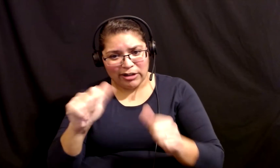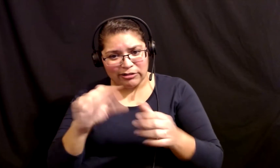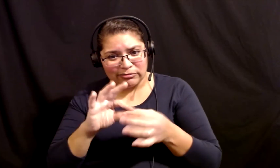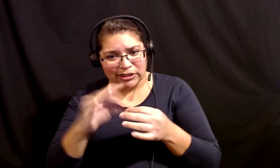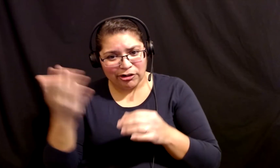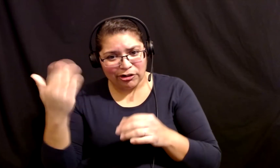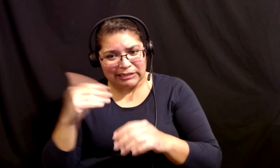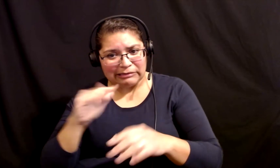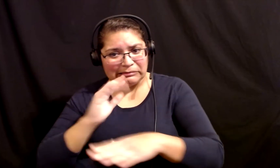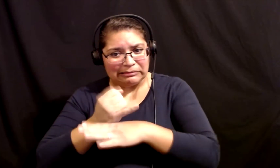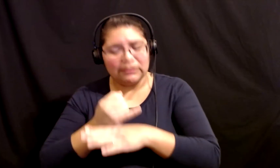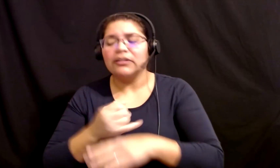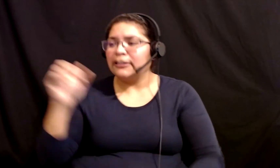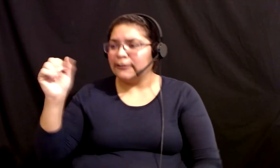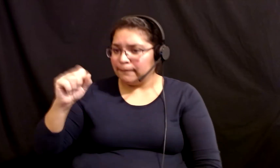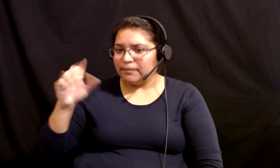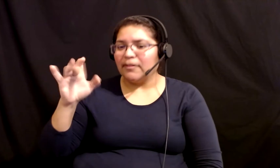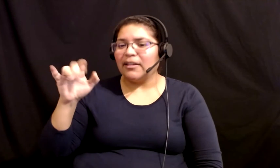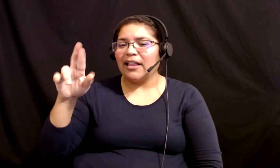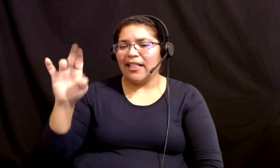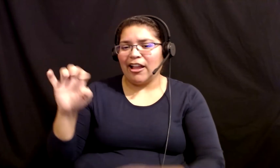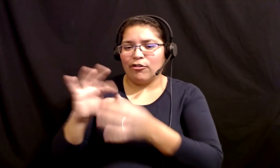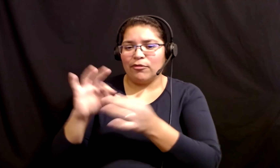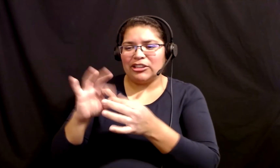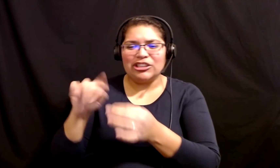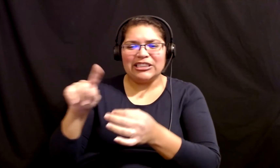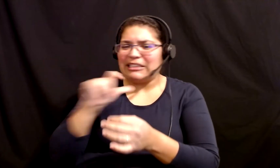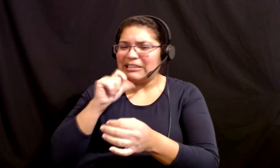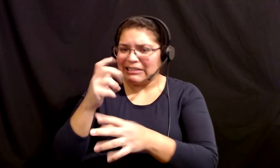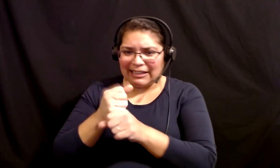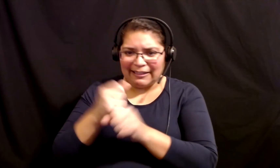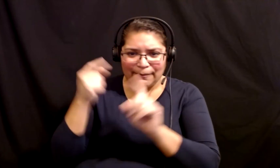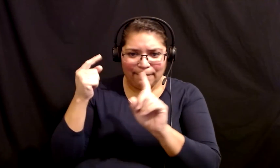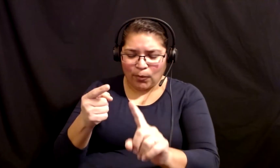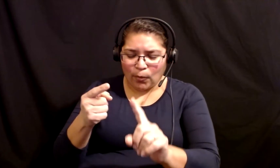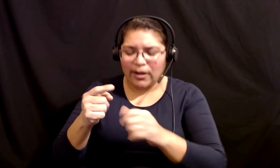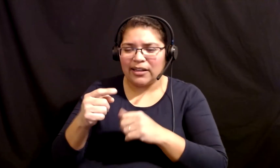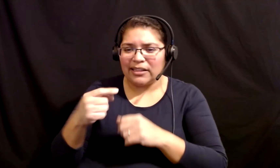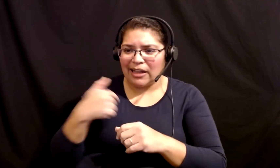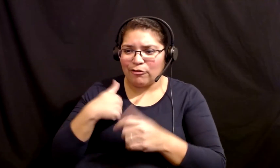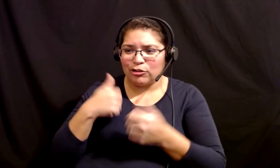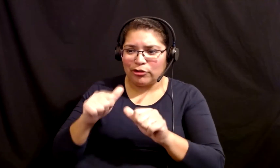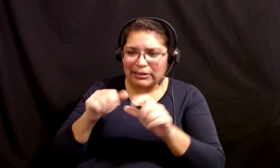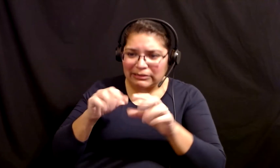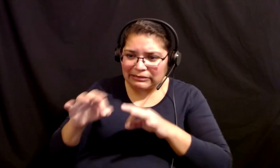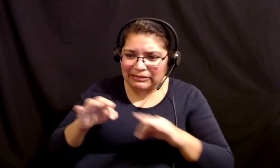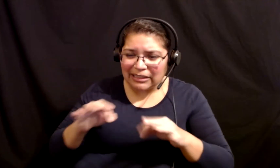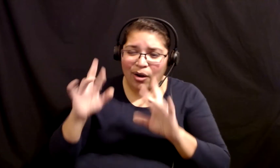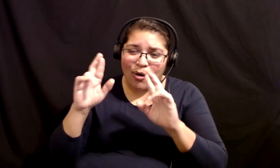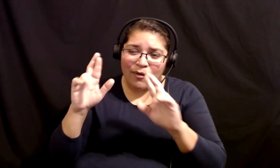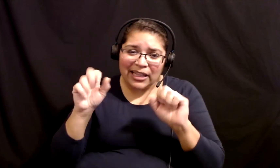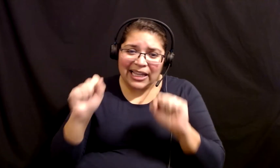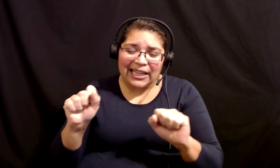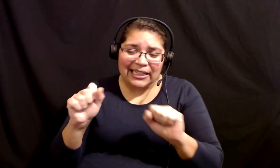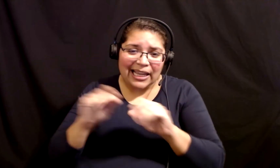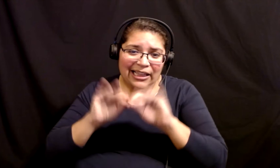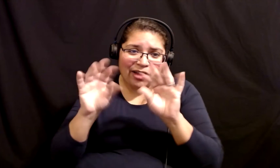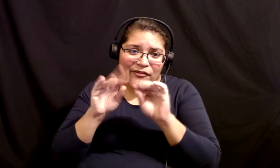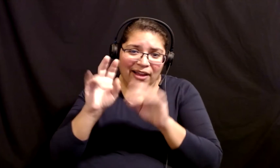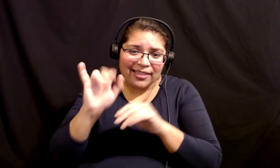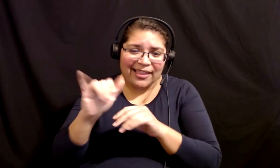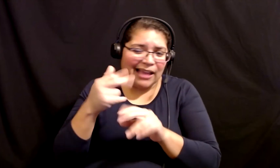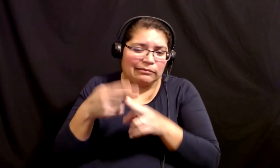Yeah, Claire mentioned that she didn't quite get the point that I was trying to make, and I was hoping to clarify that